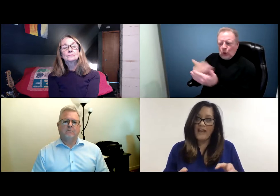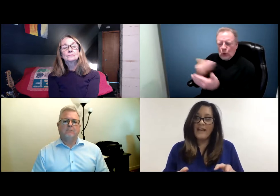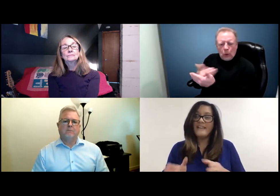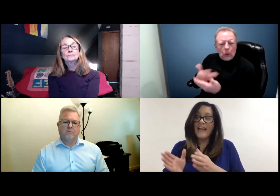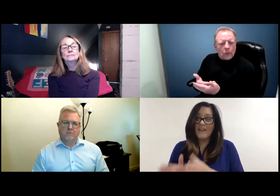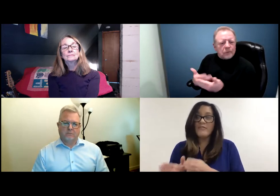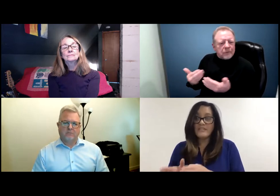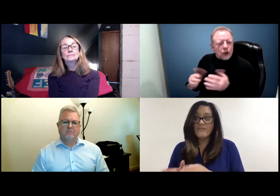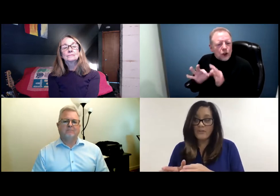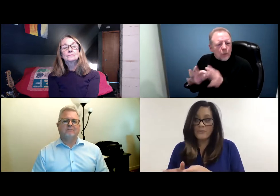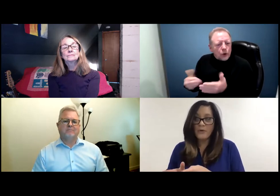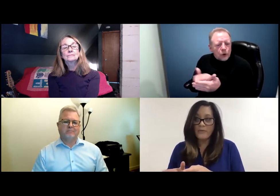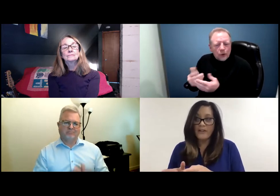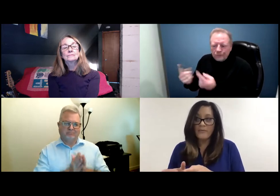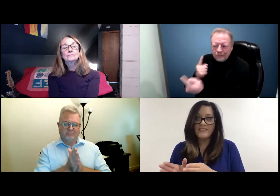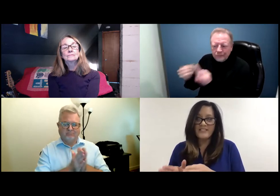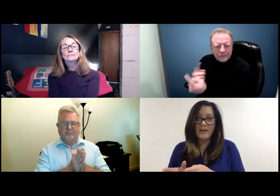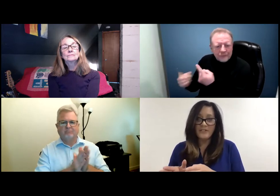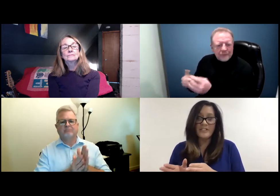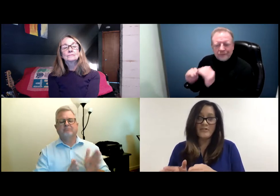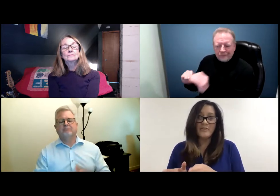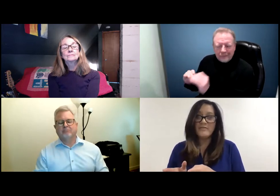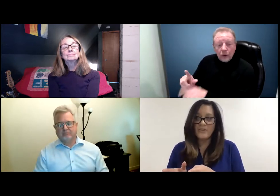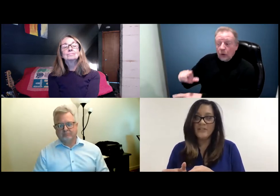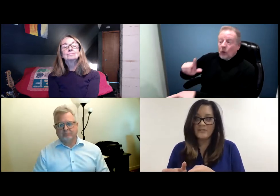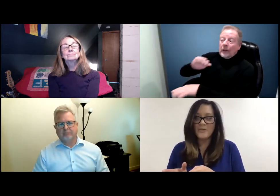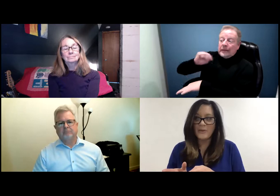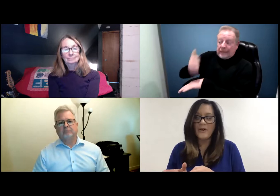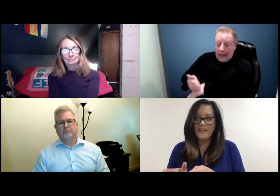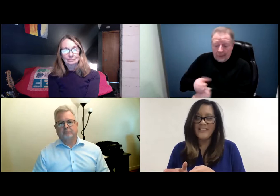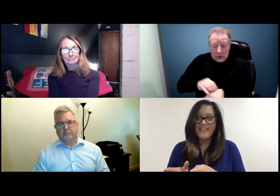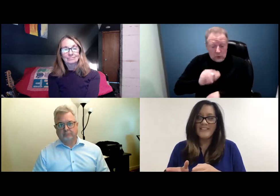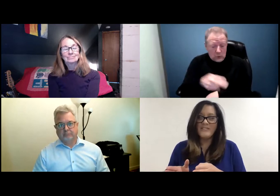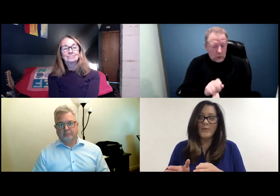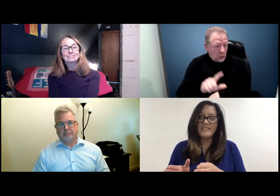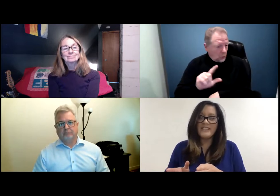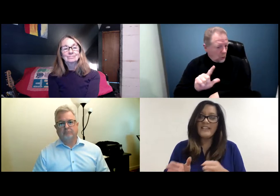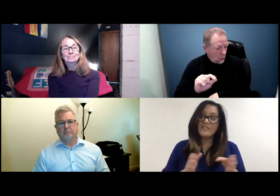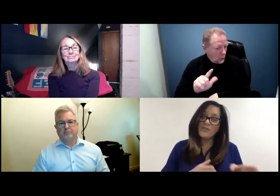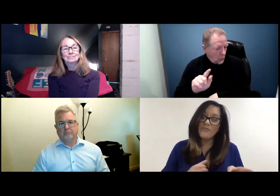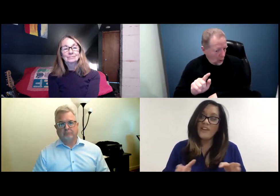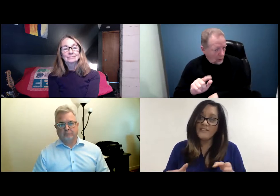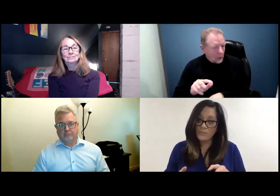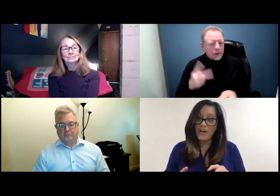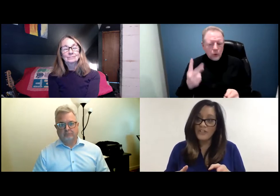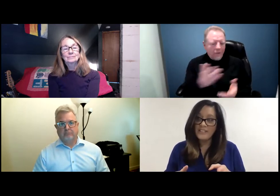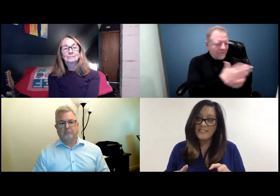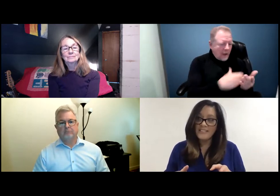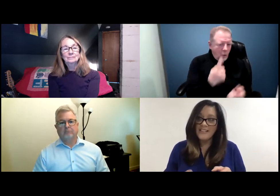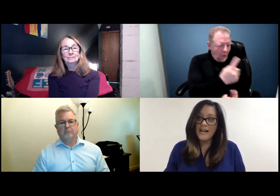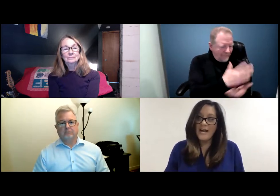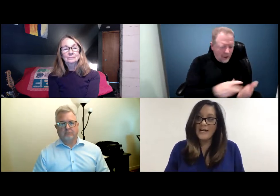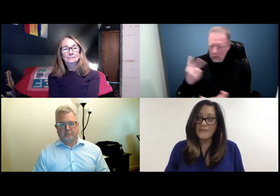accomplish that after this first program is established in June of 2021. So we see it as a 2-phase